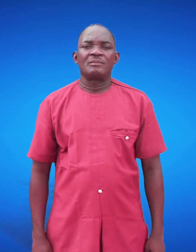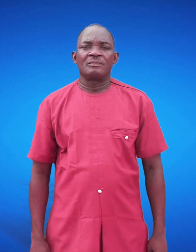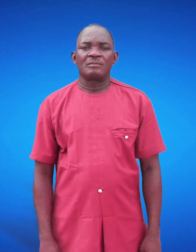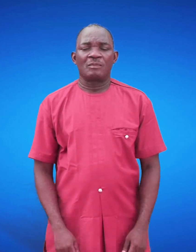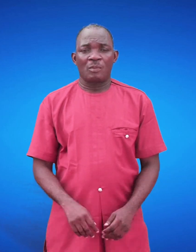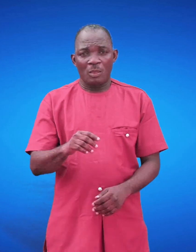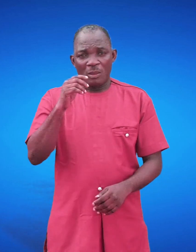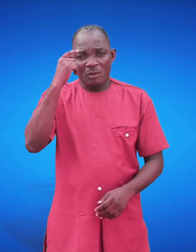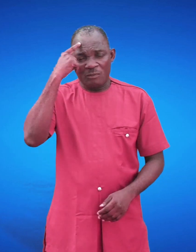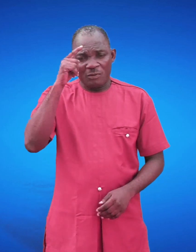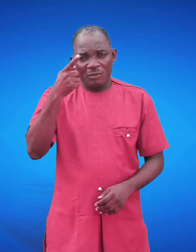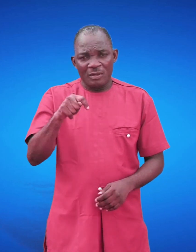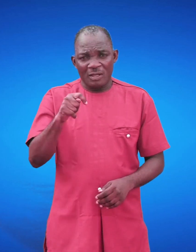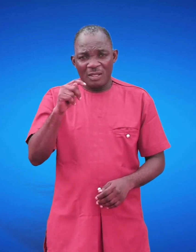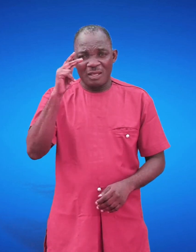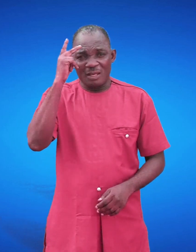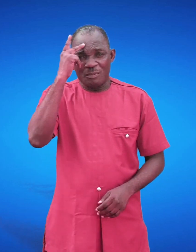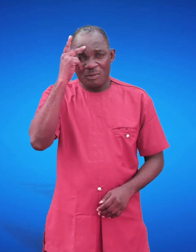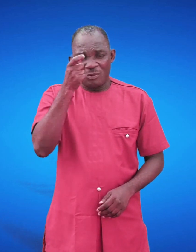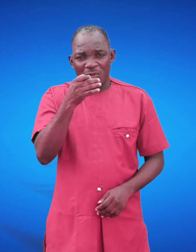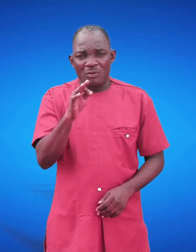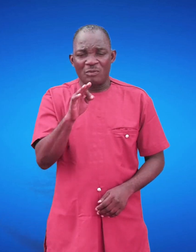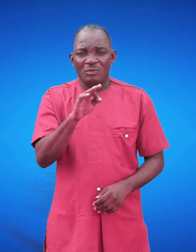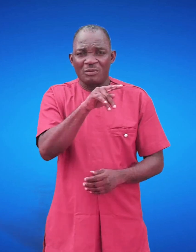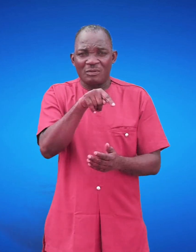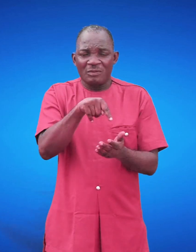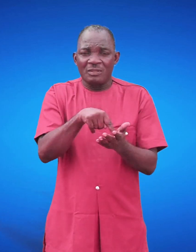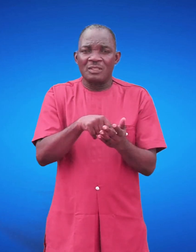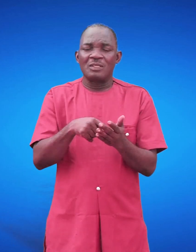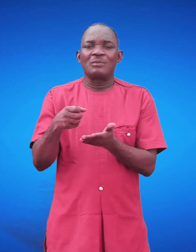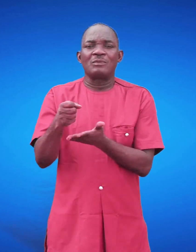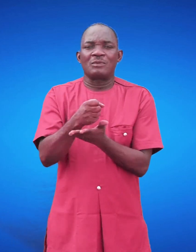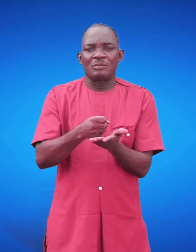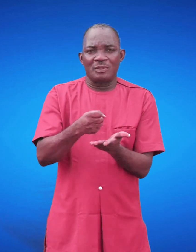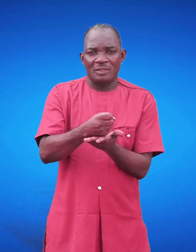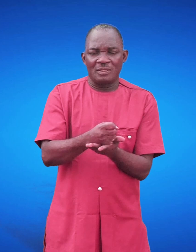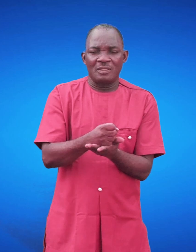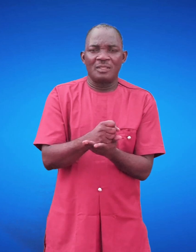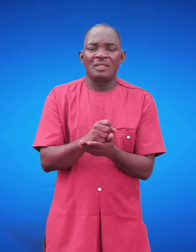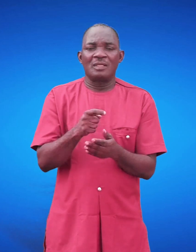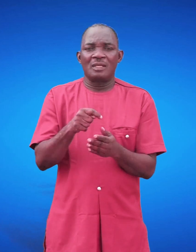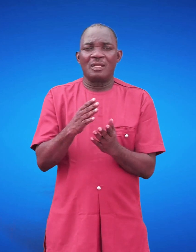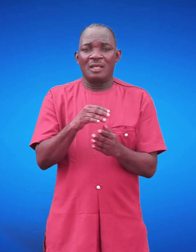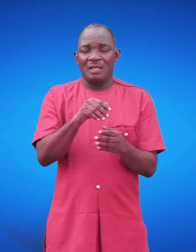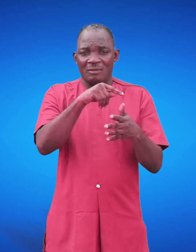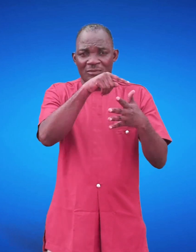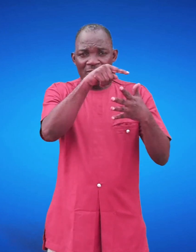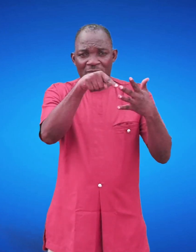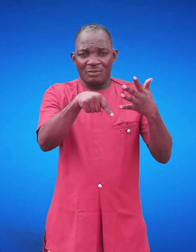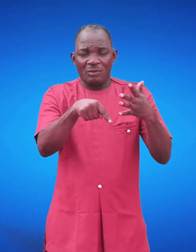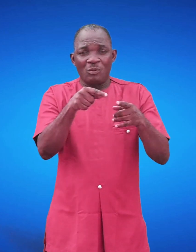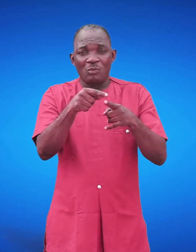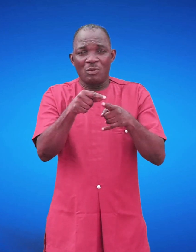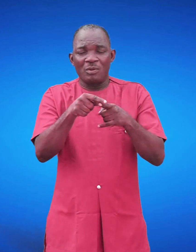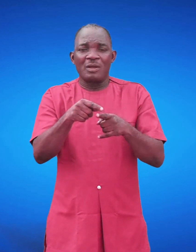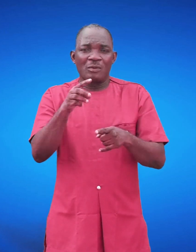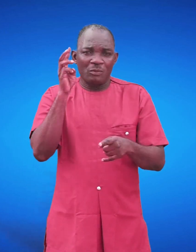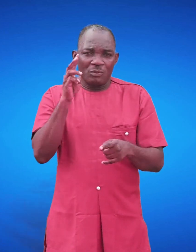For the purpose of this document, the following terms shall be